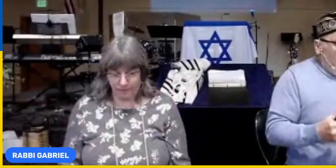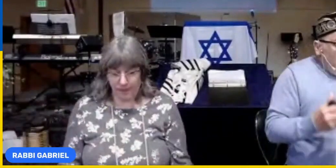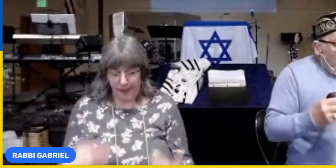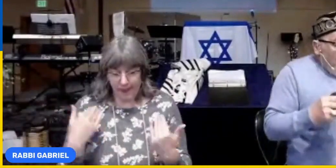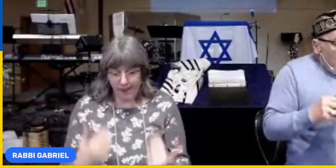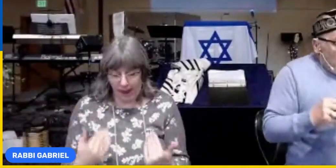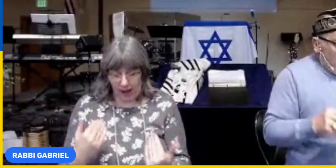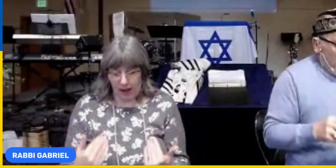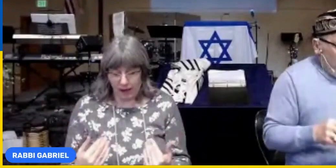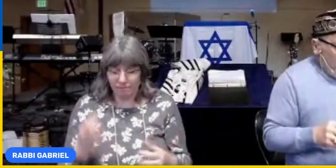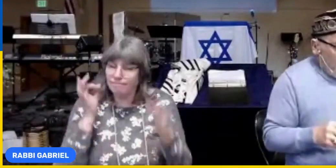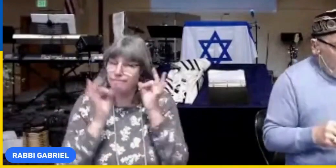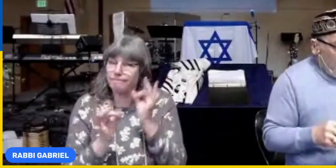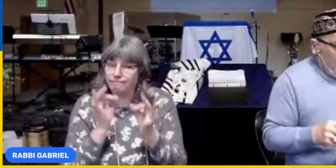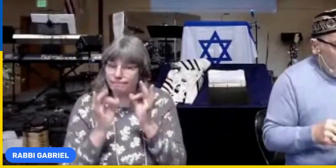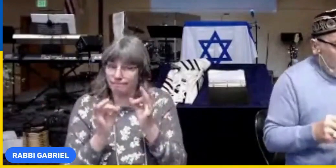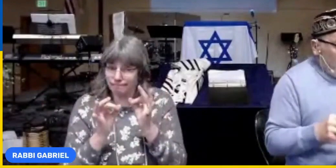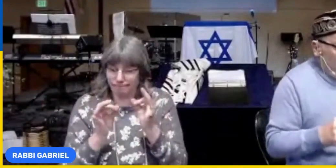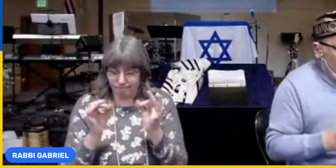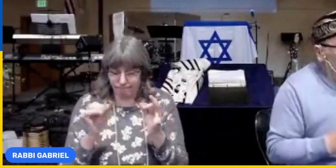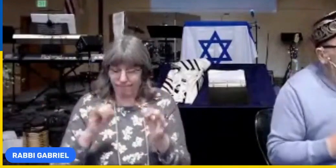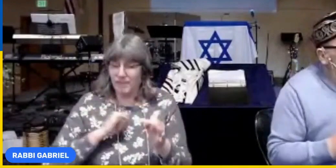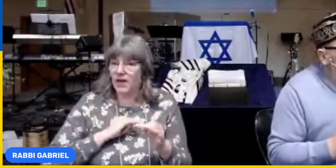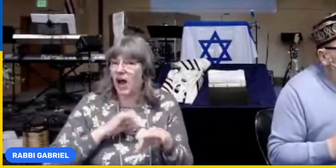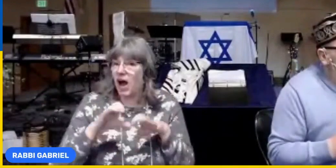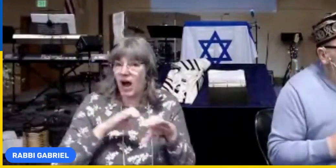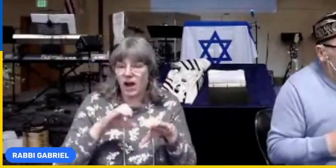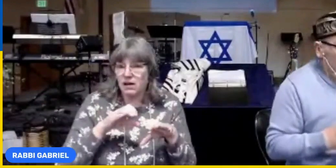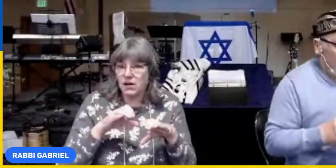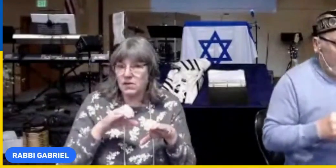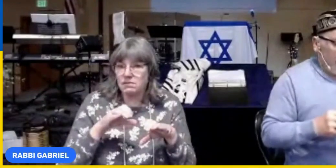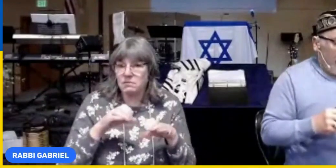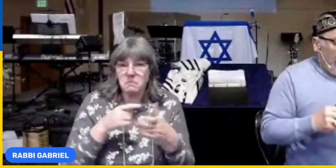Now, if I am doing what I don't want to do,